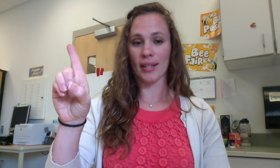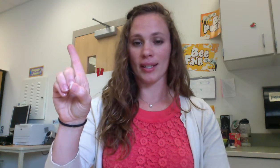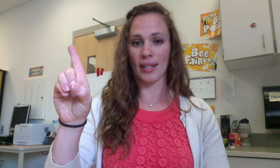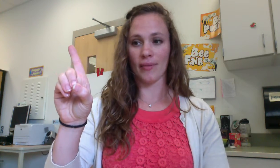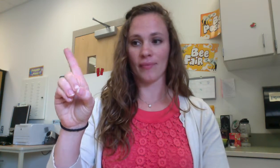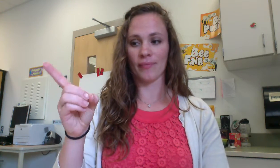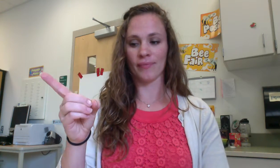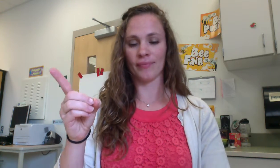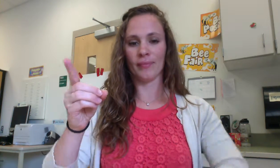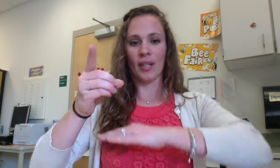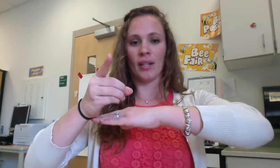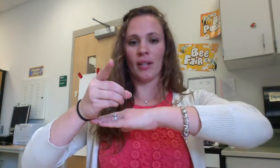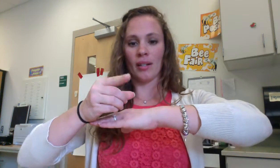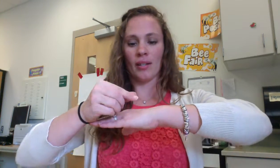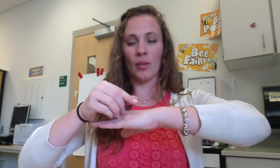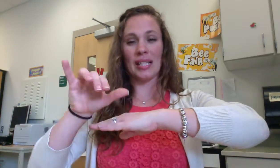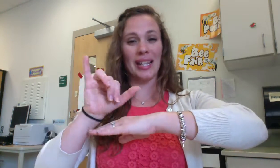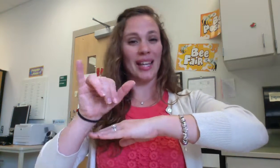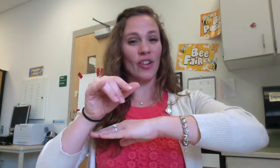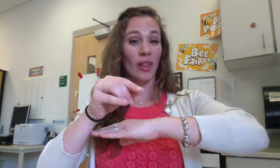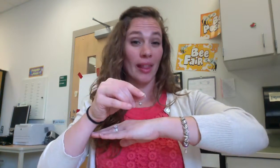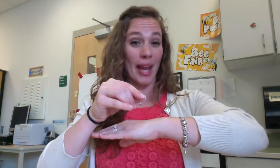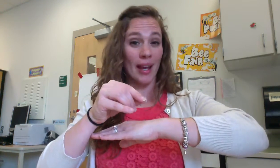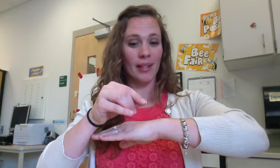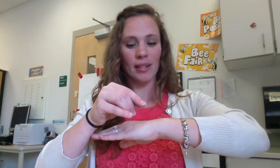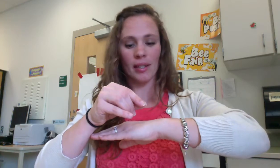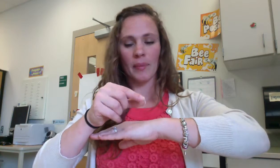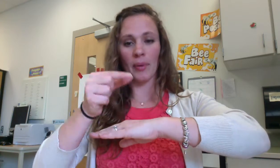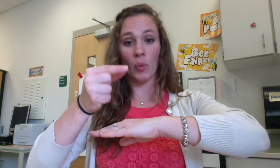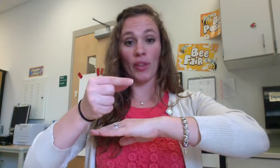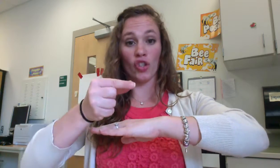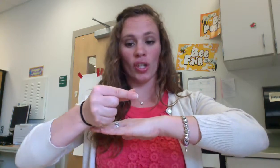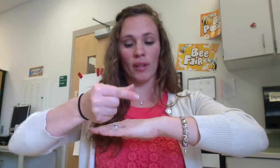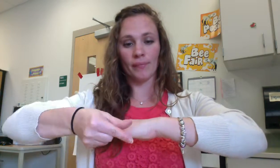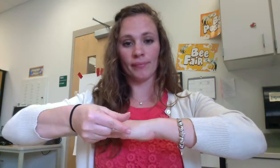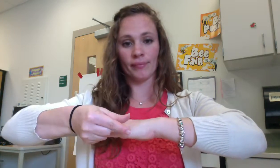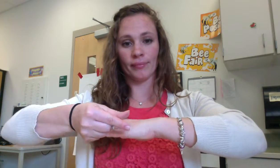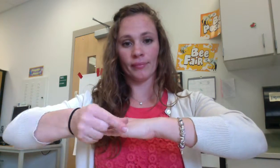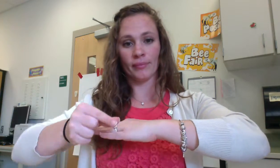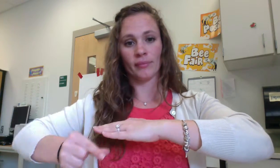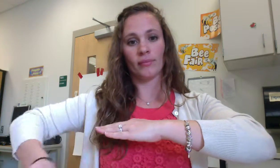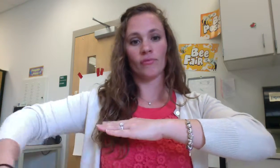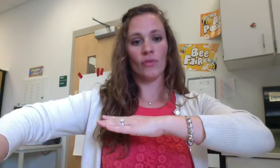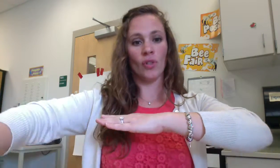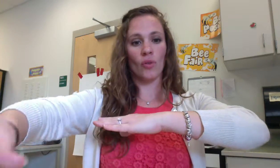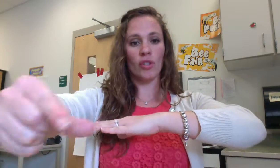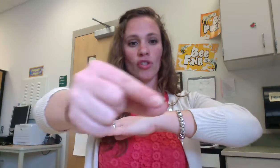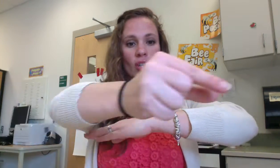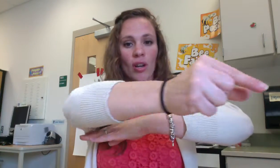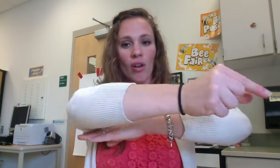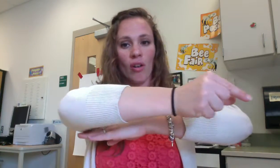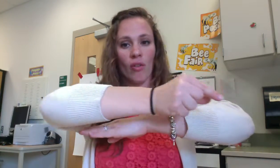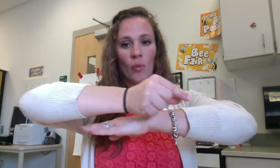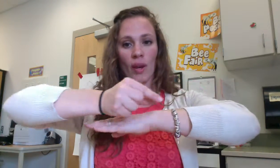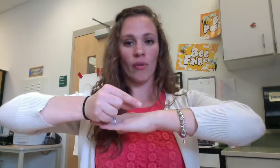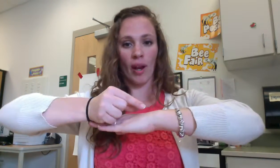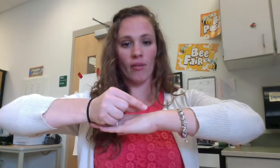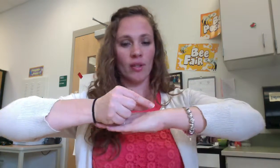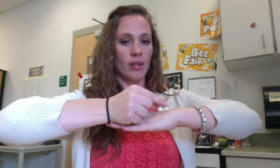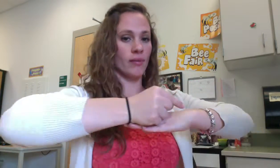G-R-O-U-N-D. So it's like land, but with a G. So it's a G all the way around.